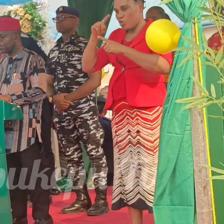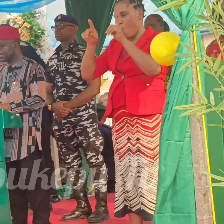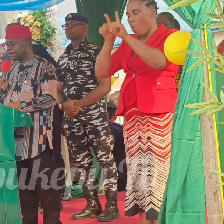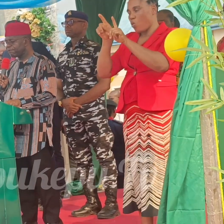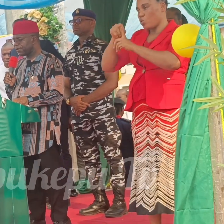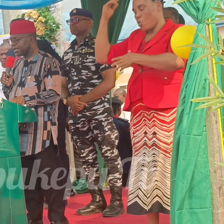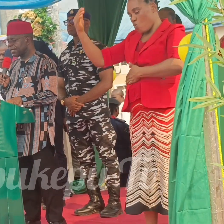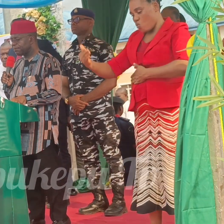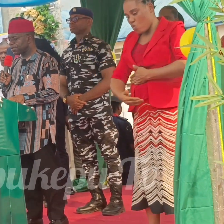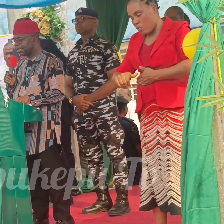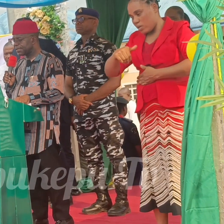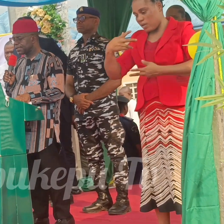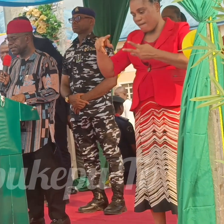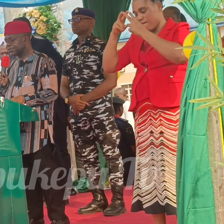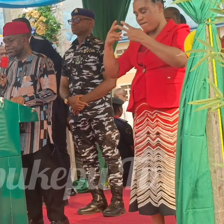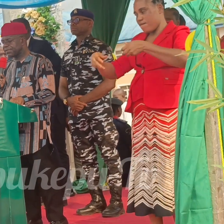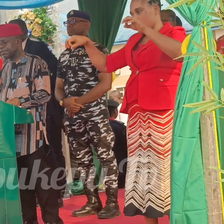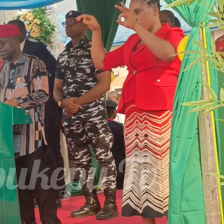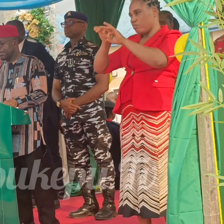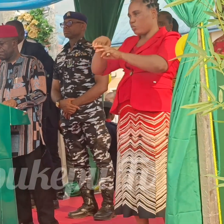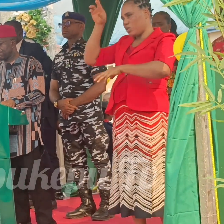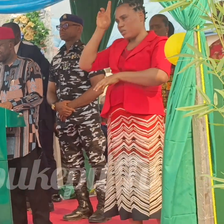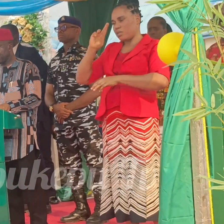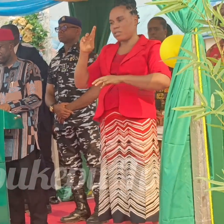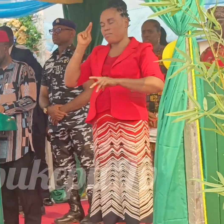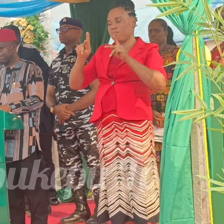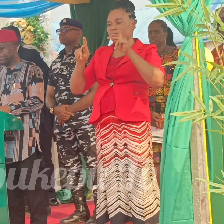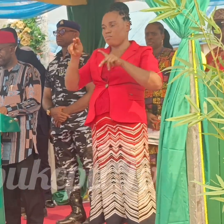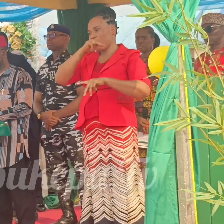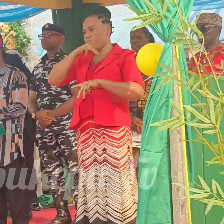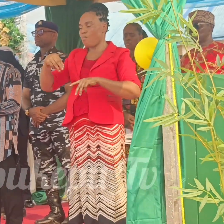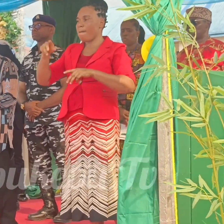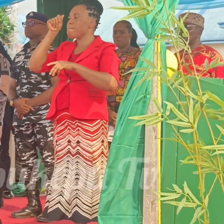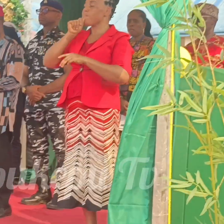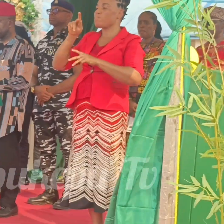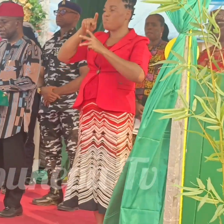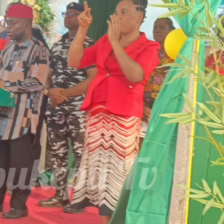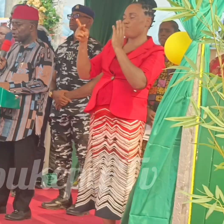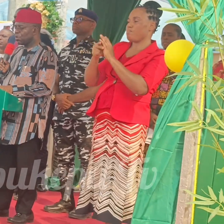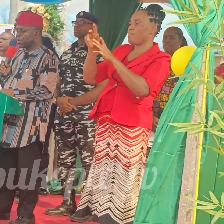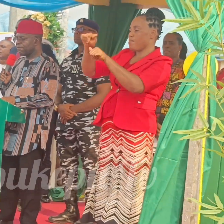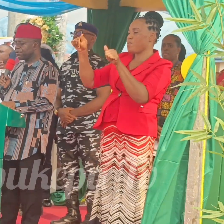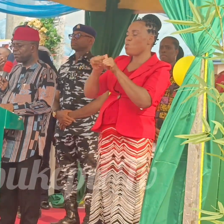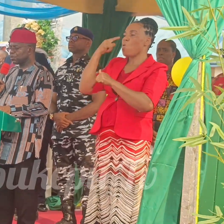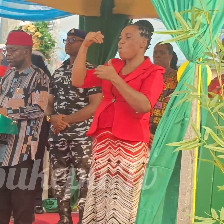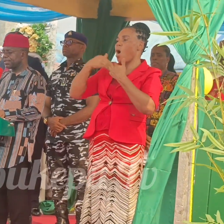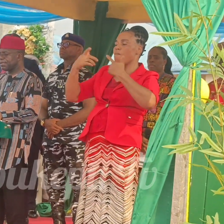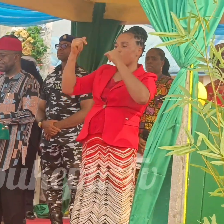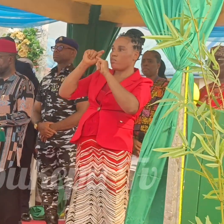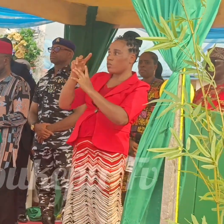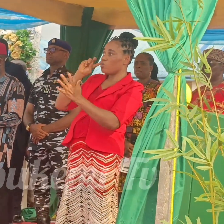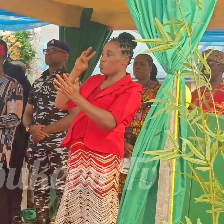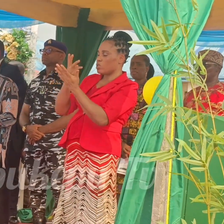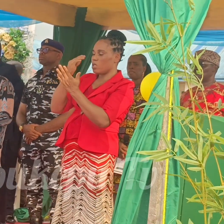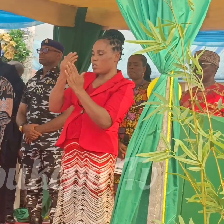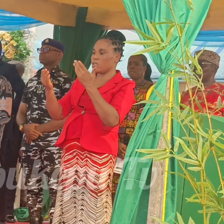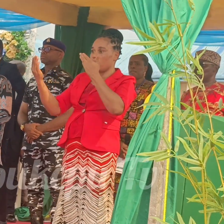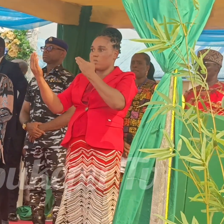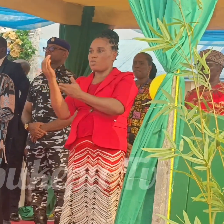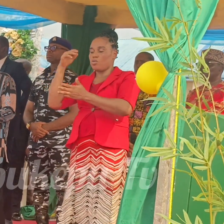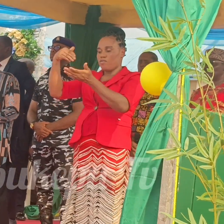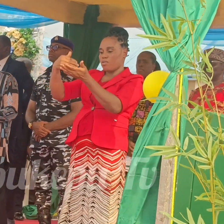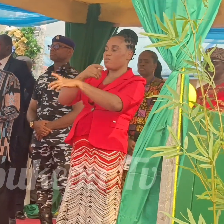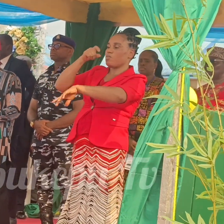welcome other very important dignitaries from the public and private sectors who have come to witness the dawn of a new